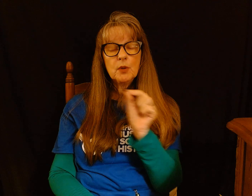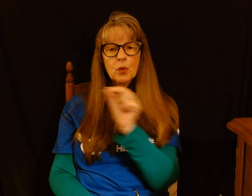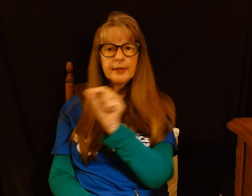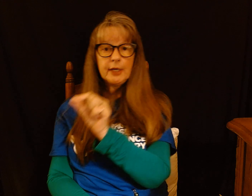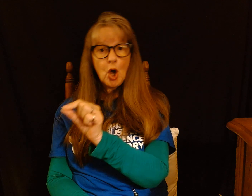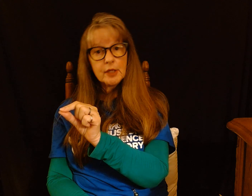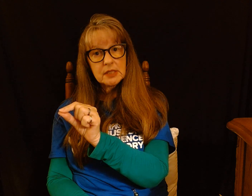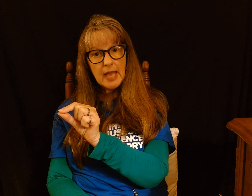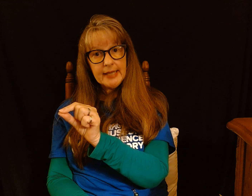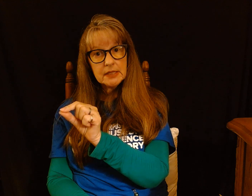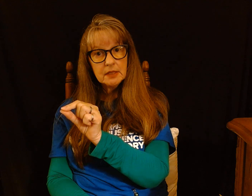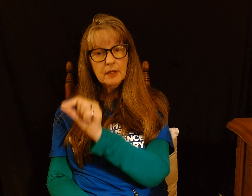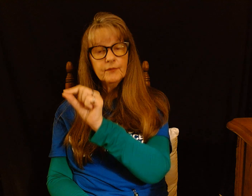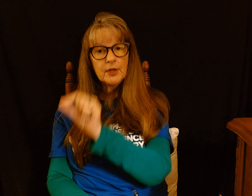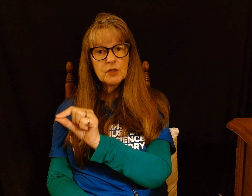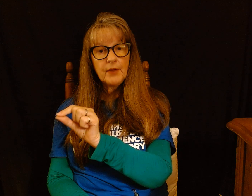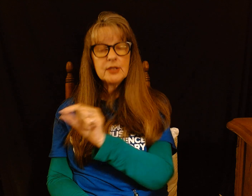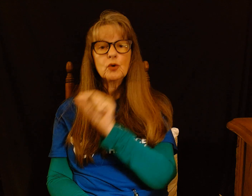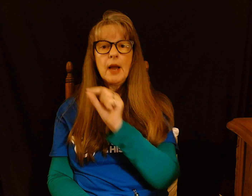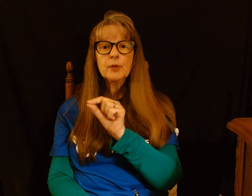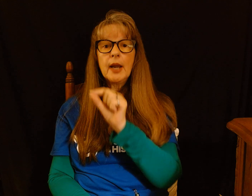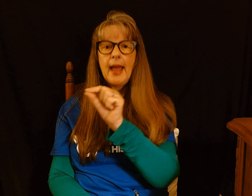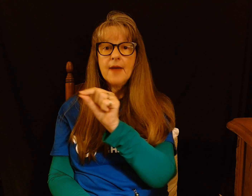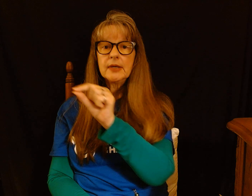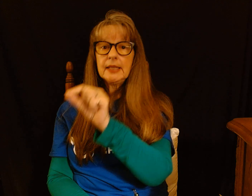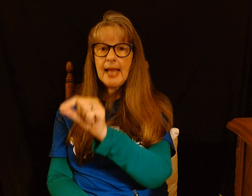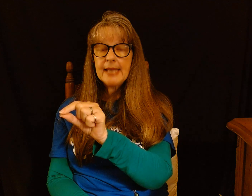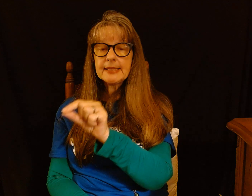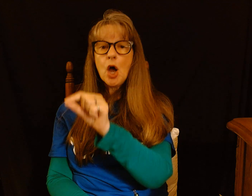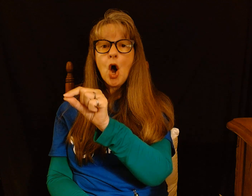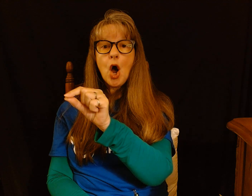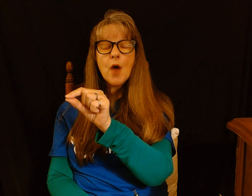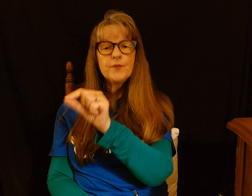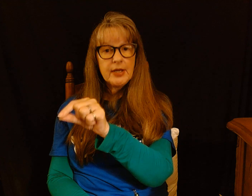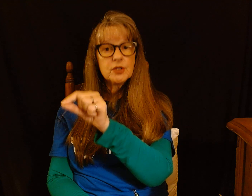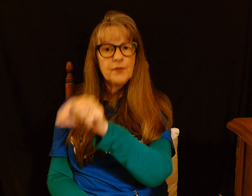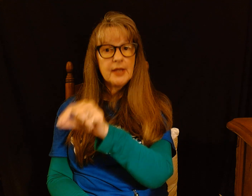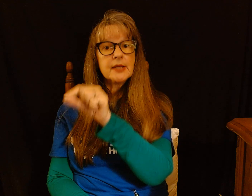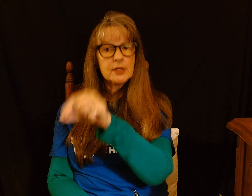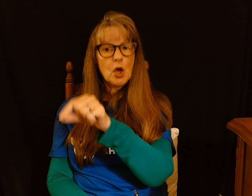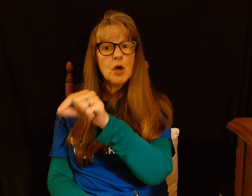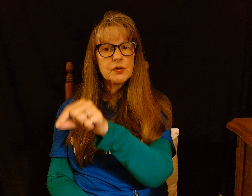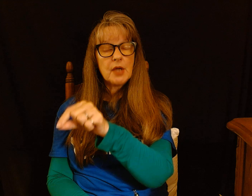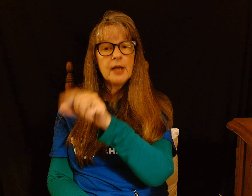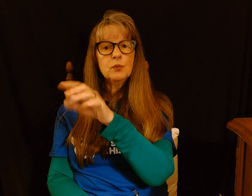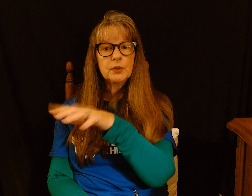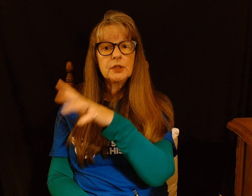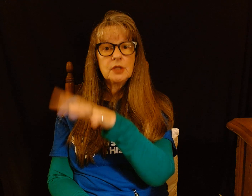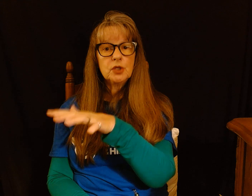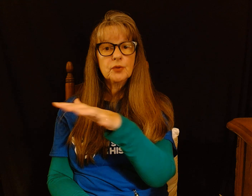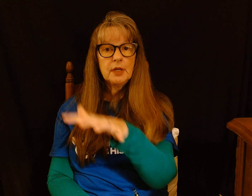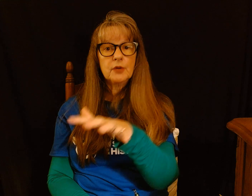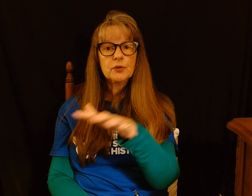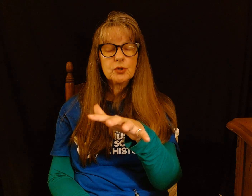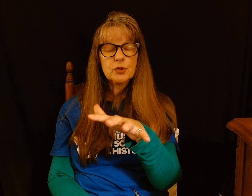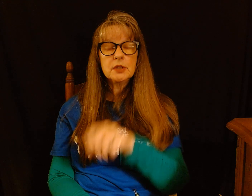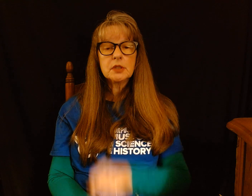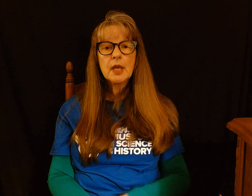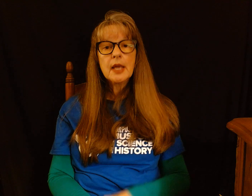working on-site, face-to-face, or I'm going to have a class face-to-face, that's on-site with the teacher and other students. It's